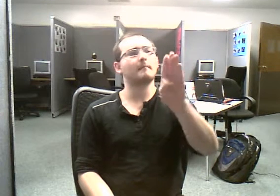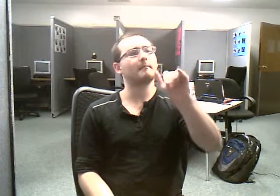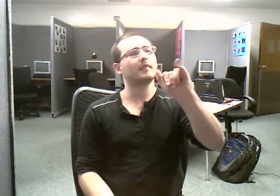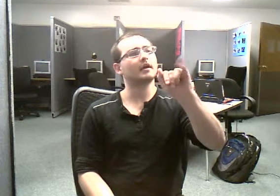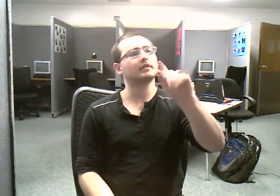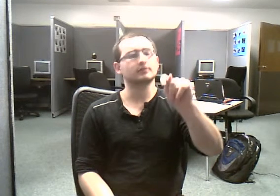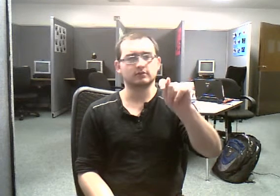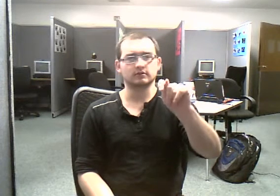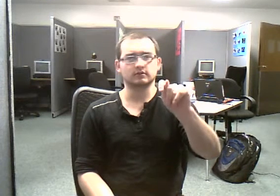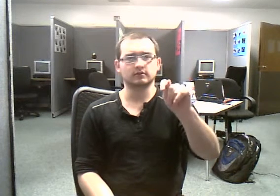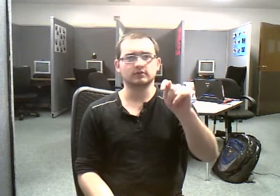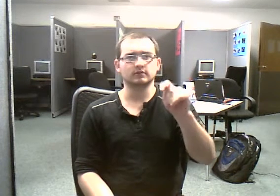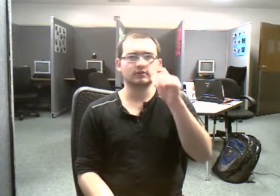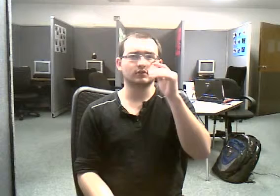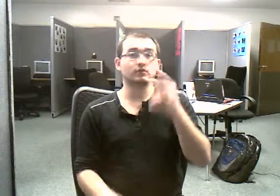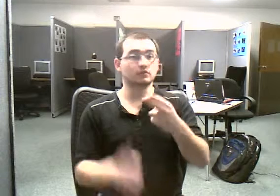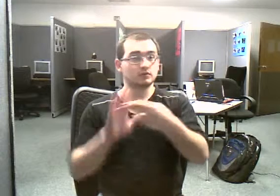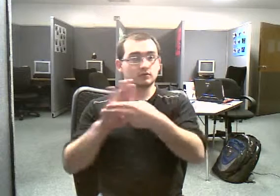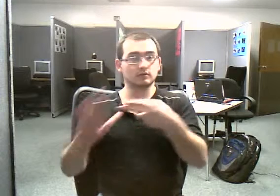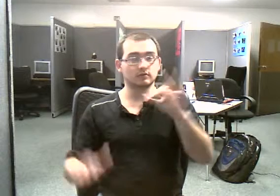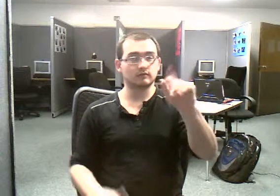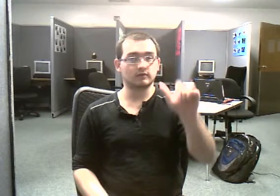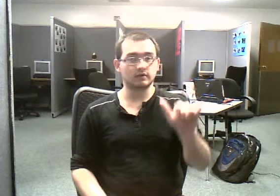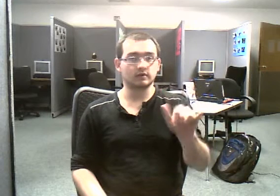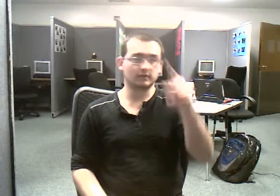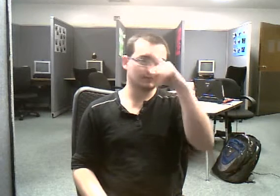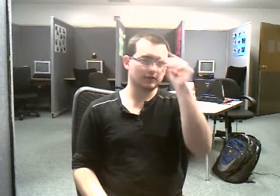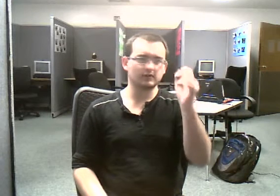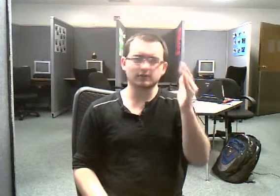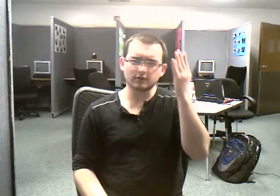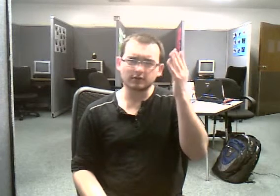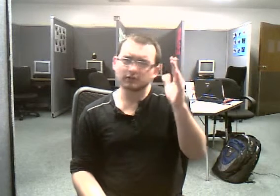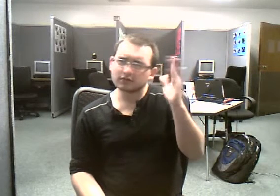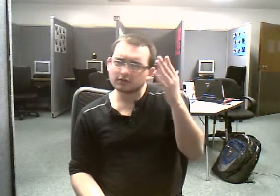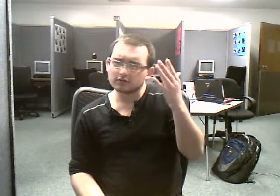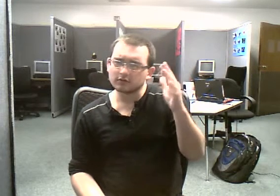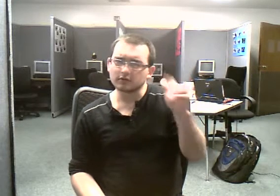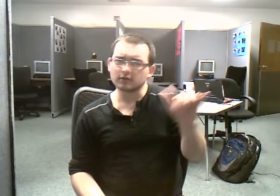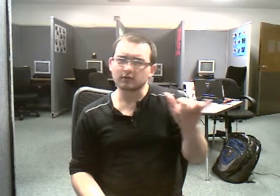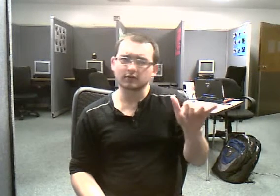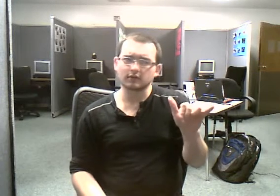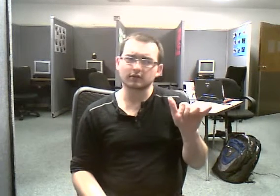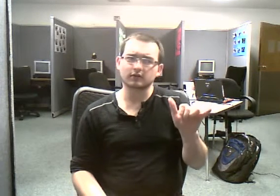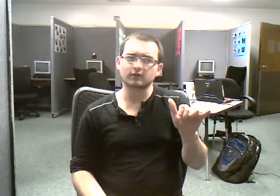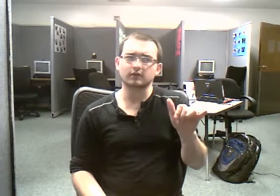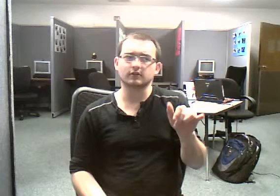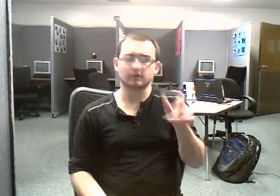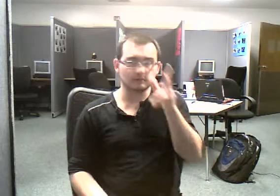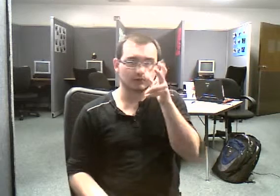A trout, in particular, will only live in a particular kind of water where there's a particular kind of feed. And the feed that